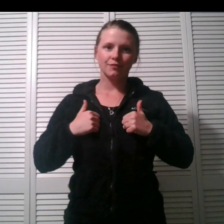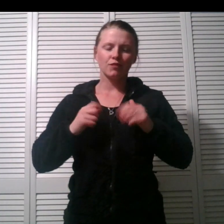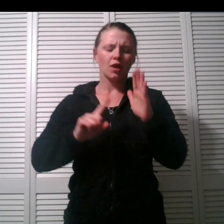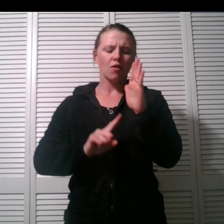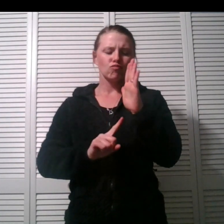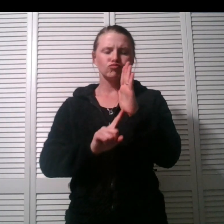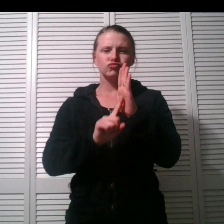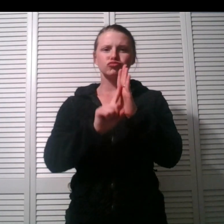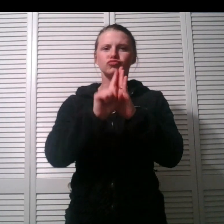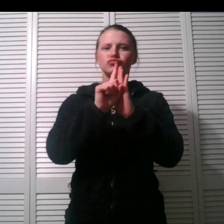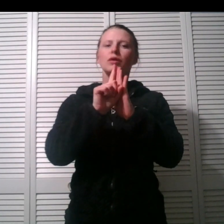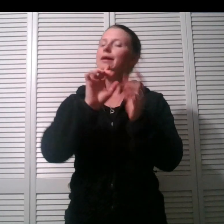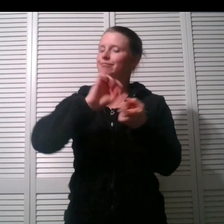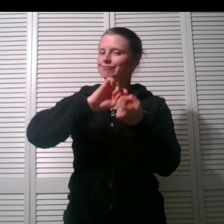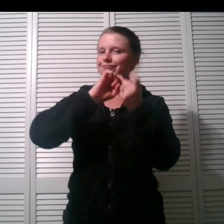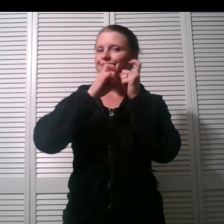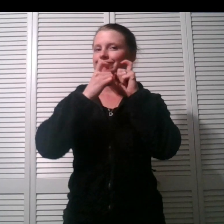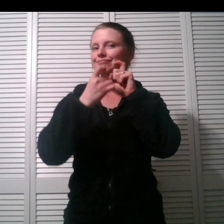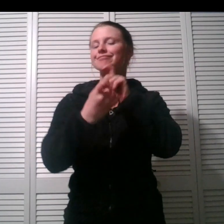other parts of your body.